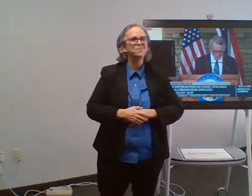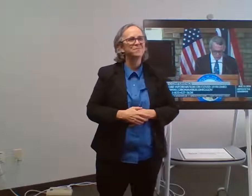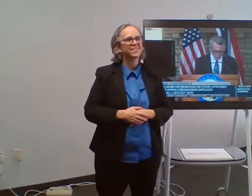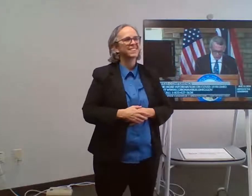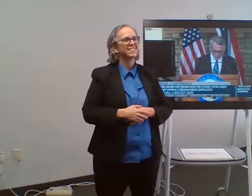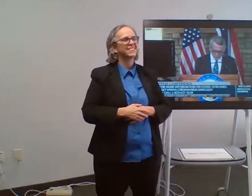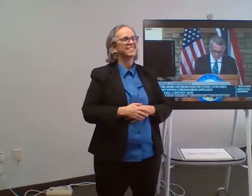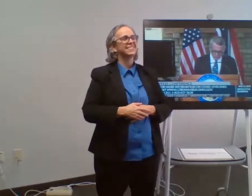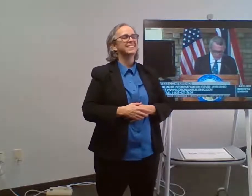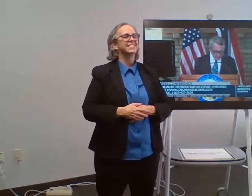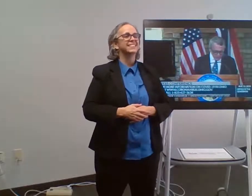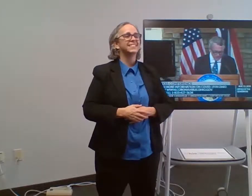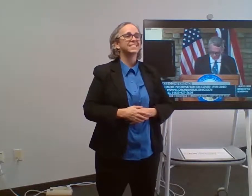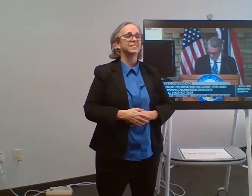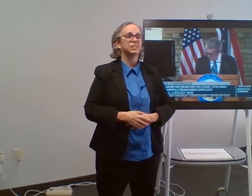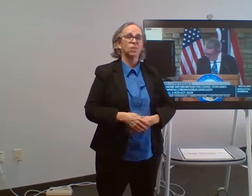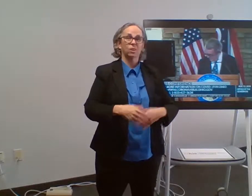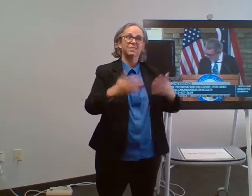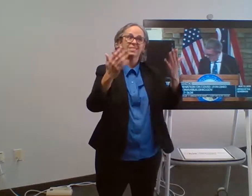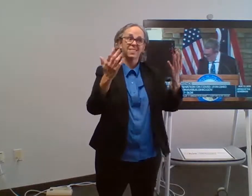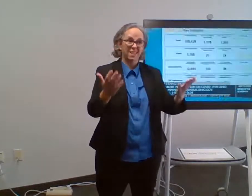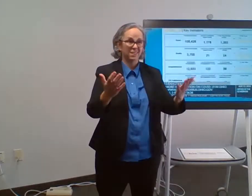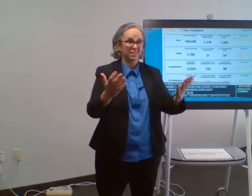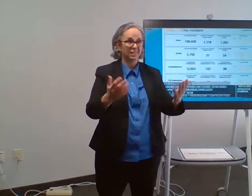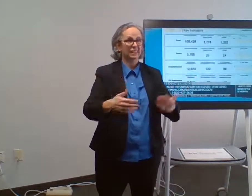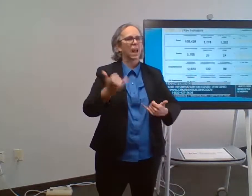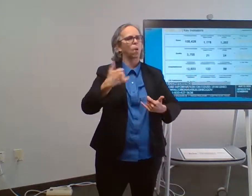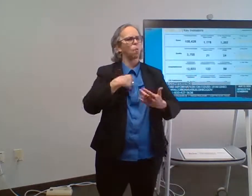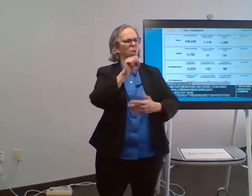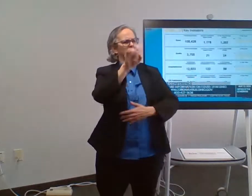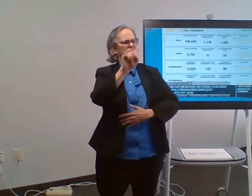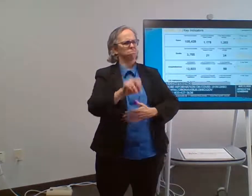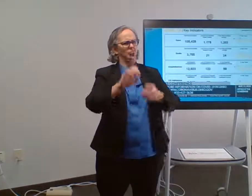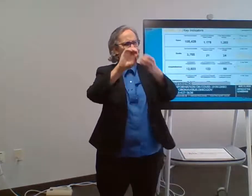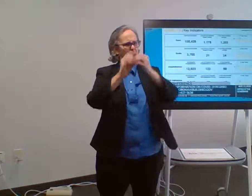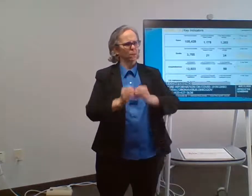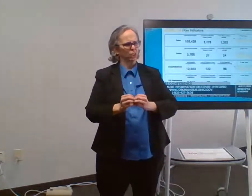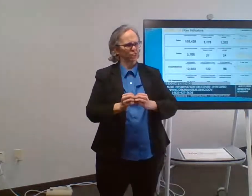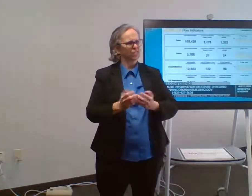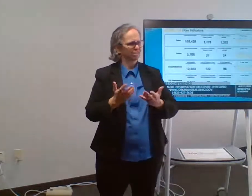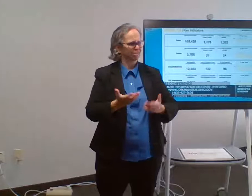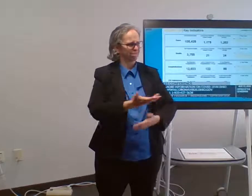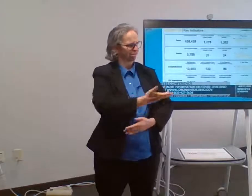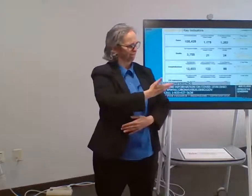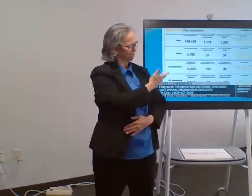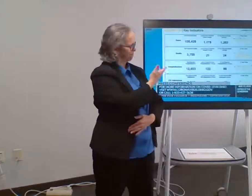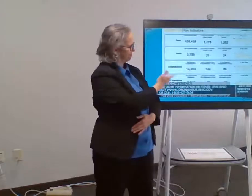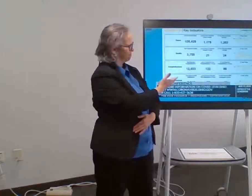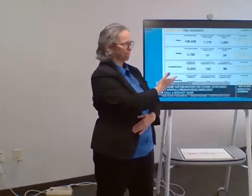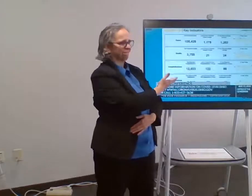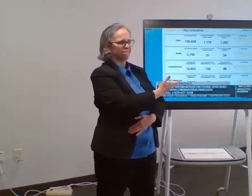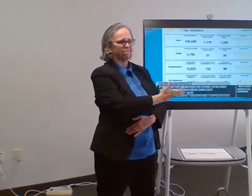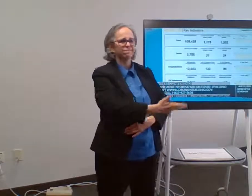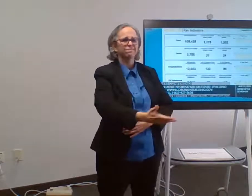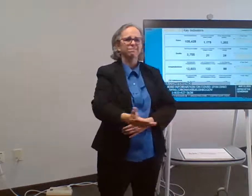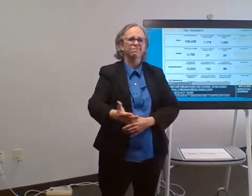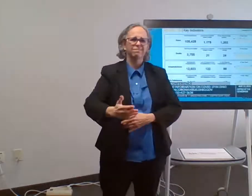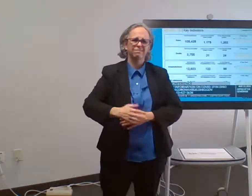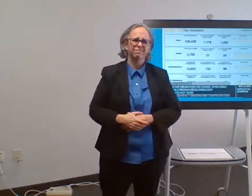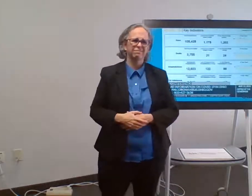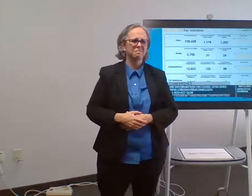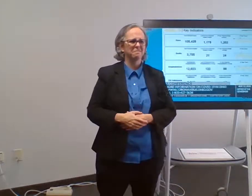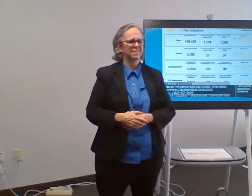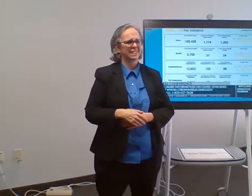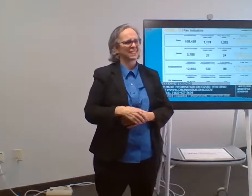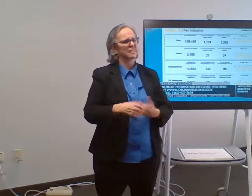Eric, we'll go look at the data slides right now. The first one is kind of our regular slide,